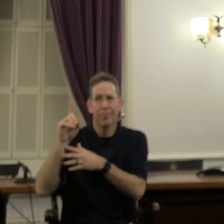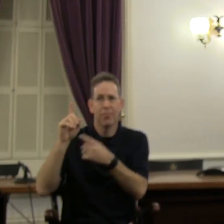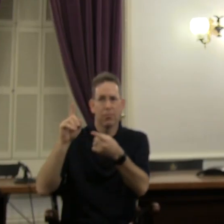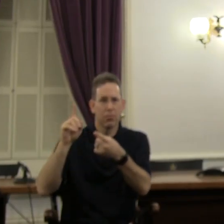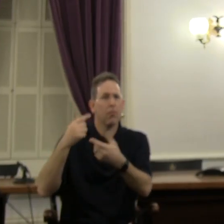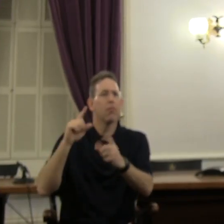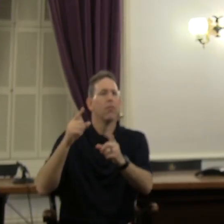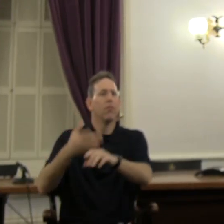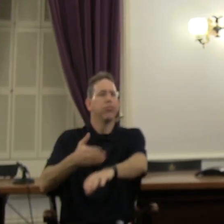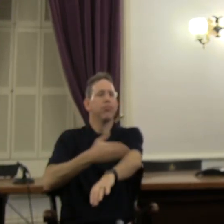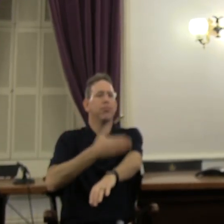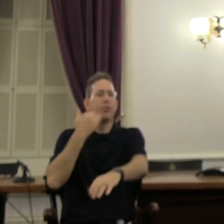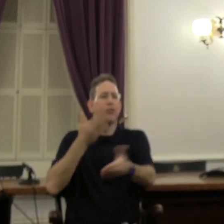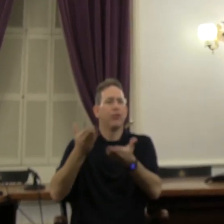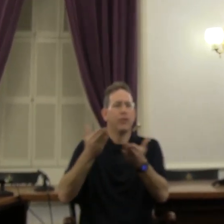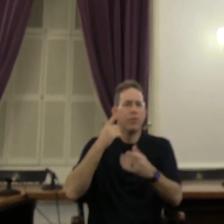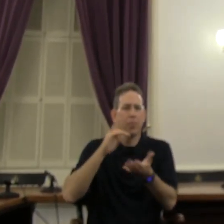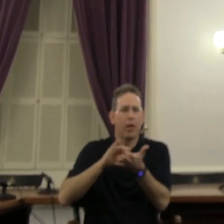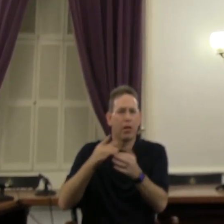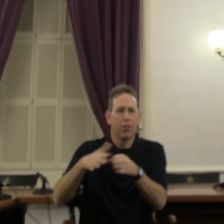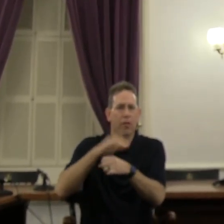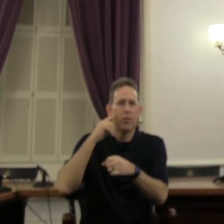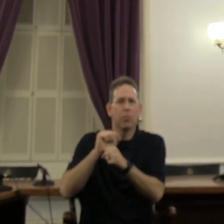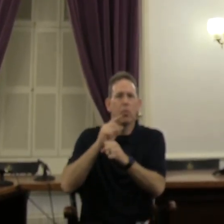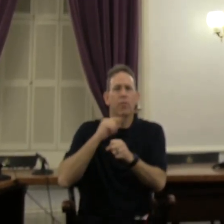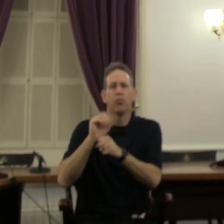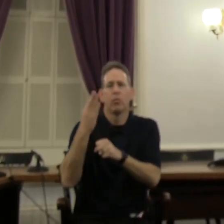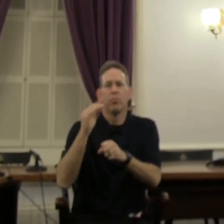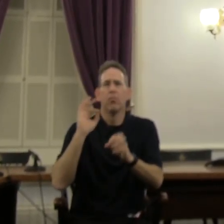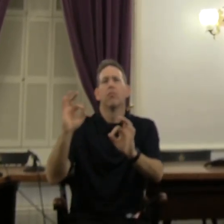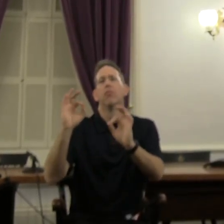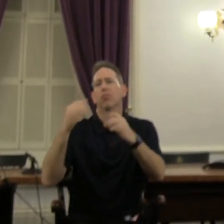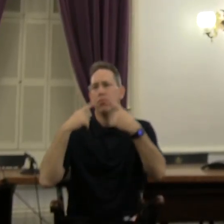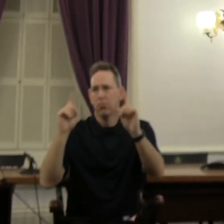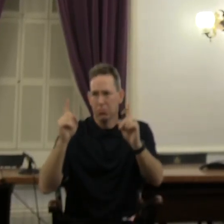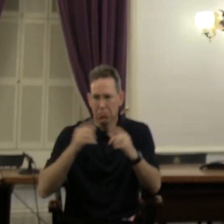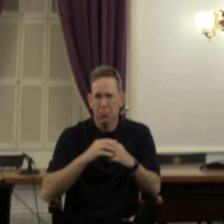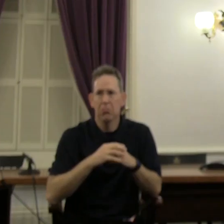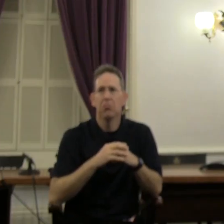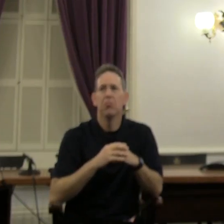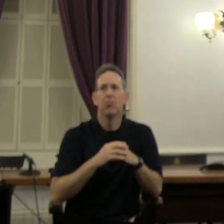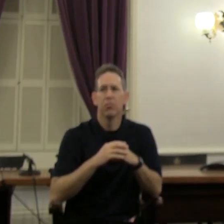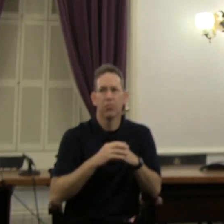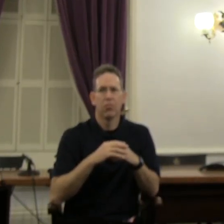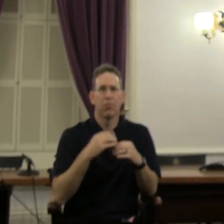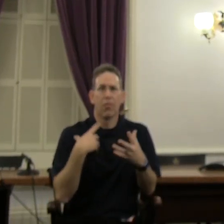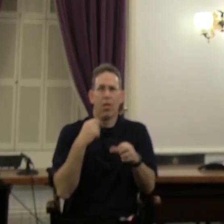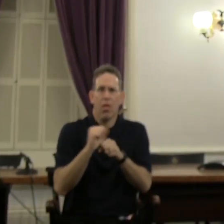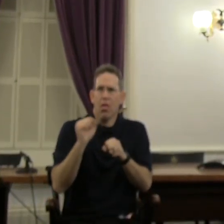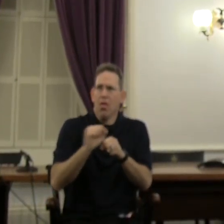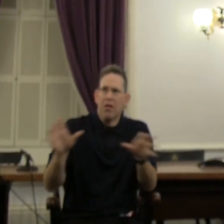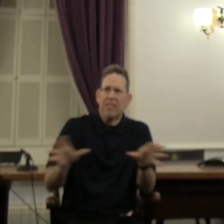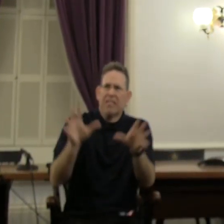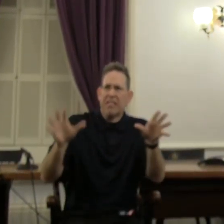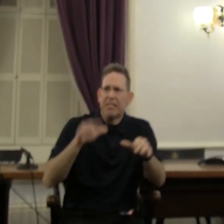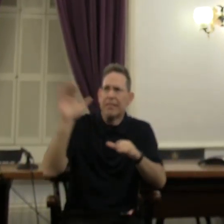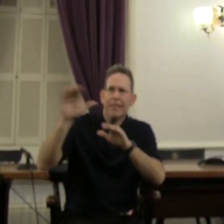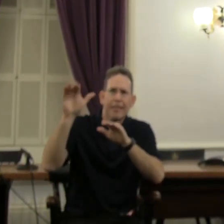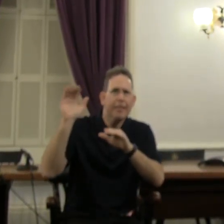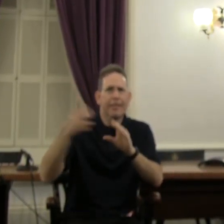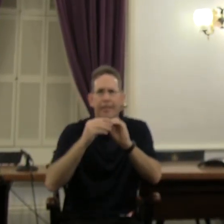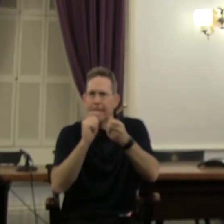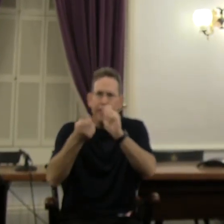on January 1st, 2018, enhancements to the Medicaid for Working Persons with Disabilities or